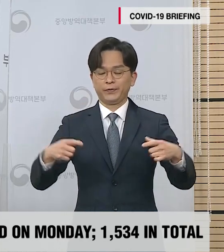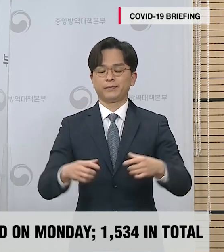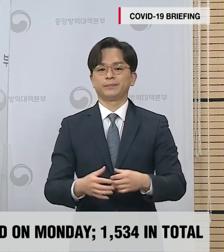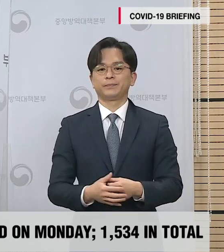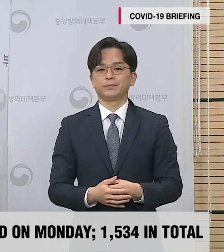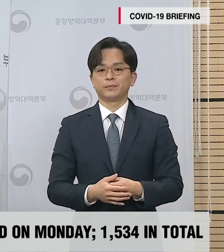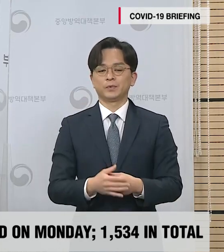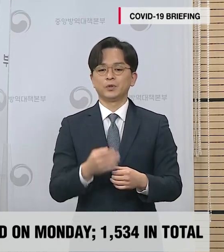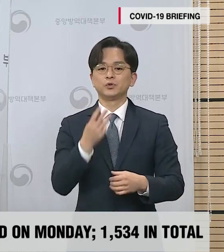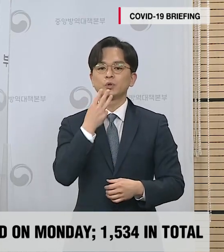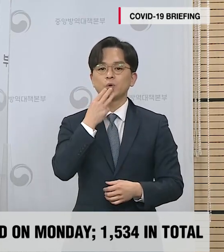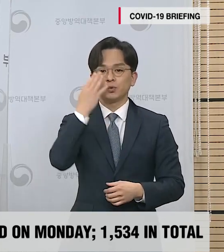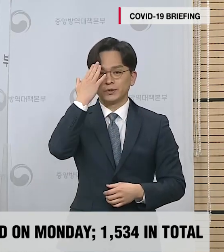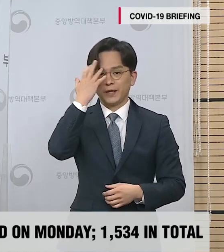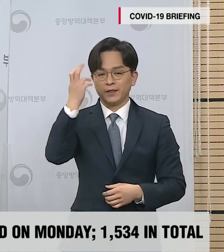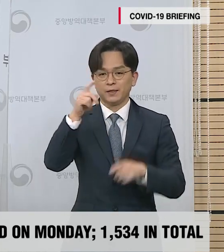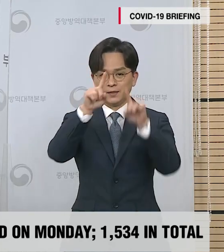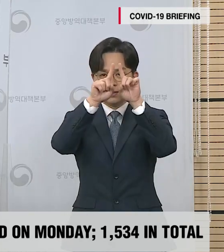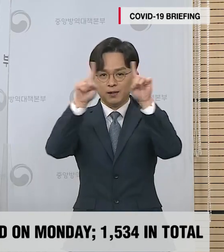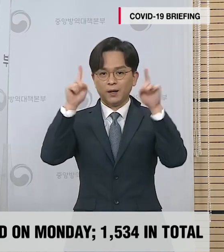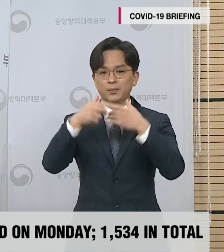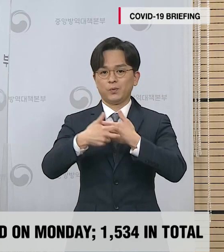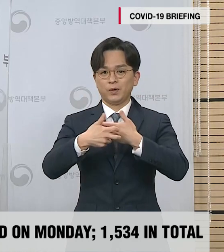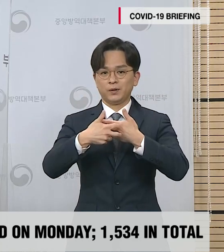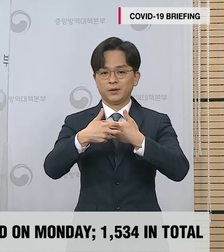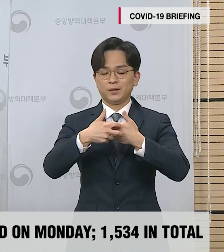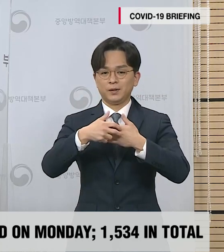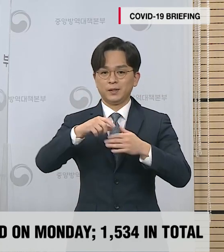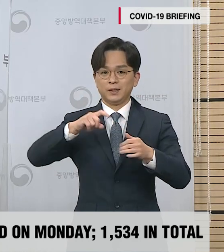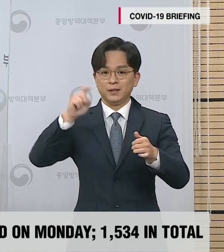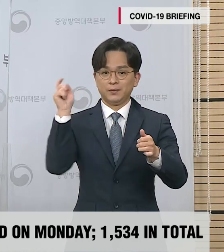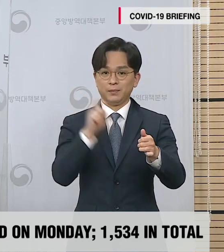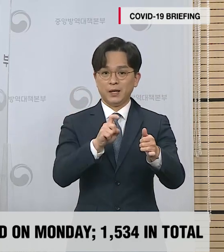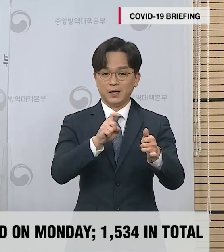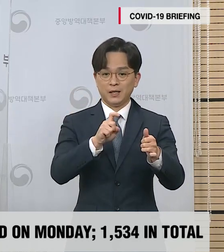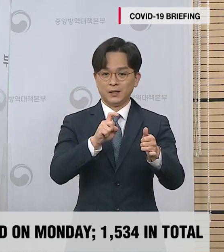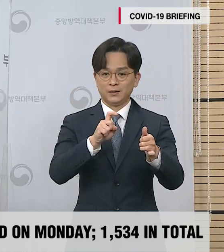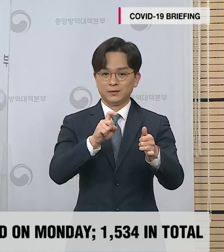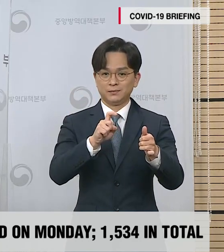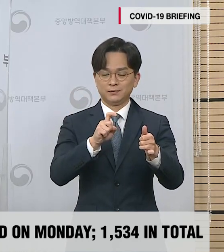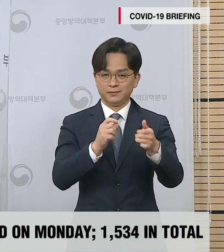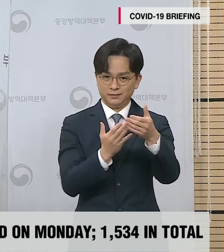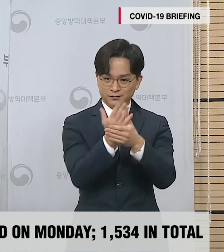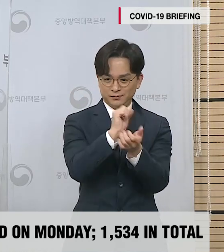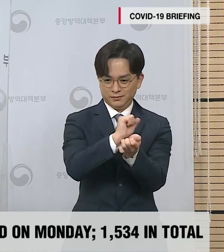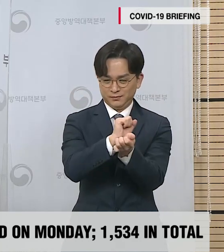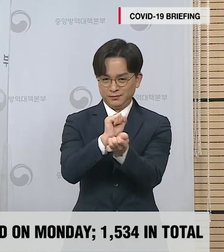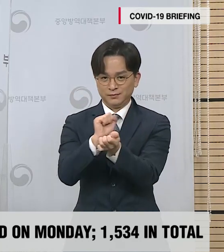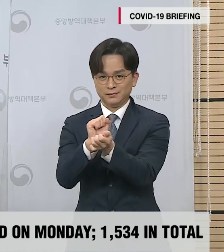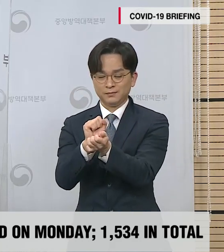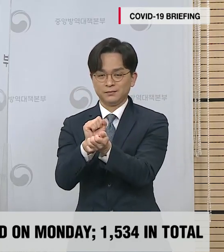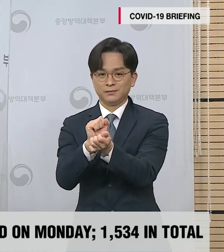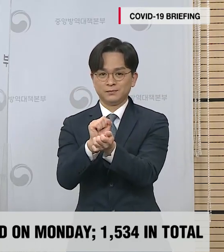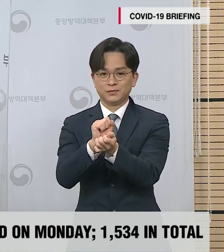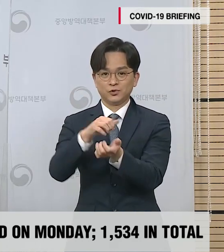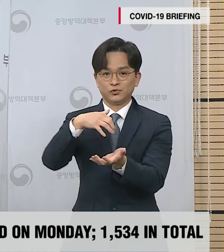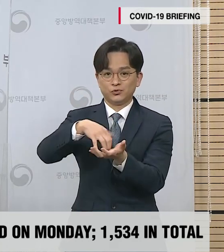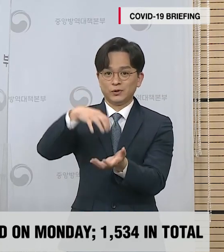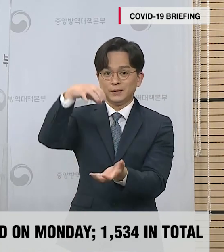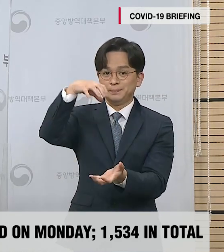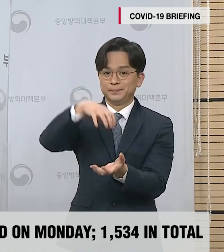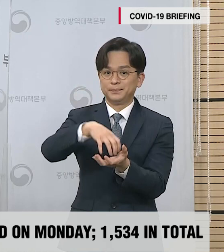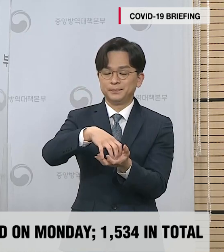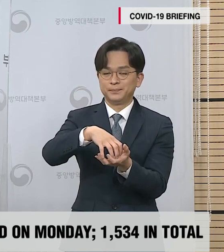the metropolitan area in relation to the University Hospital in Seoul's Yongsan-gu City. We also have identified 30